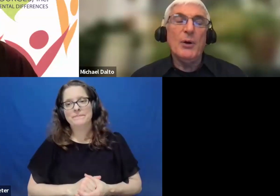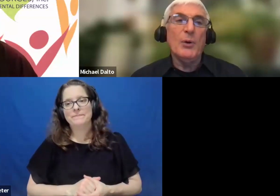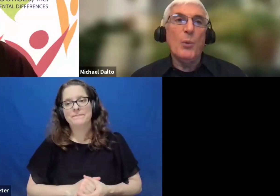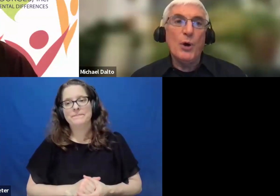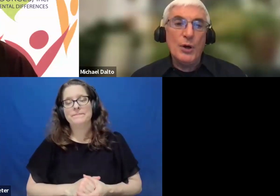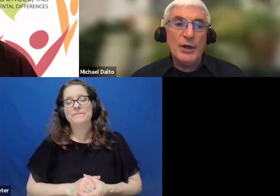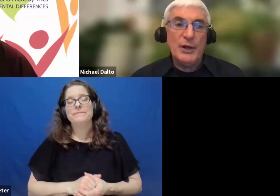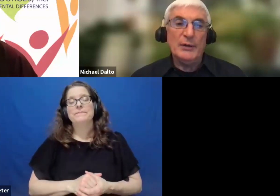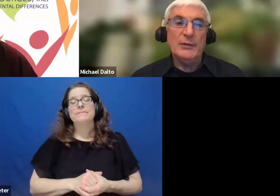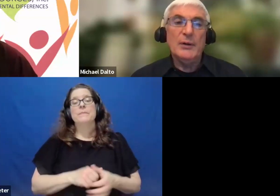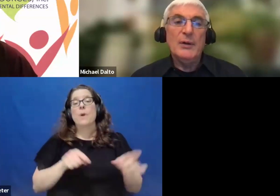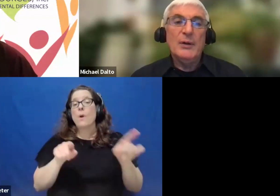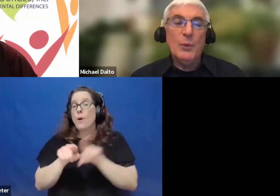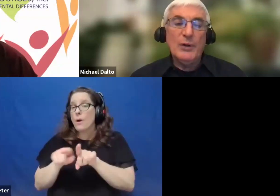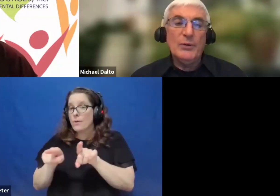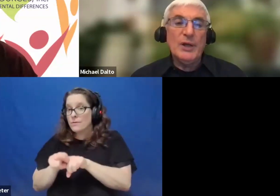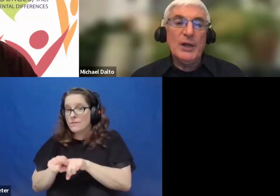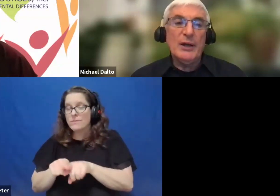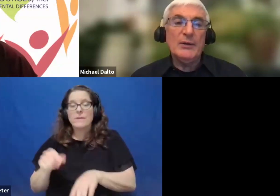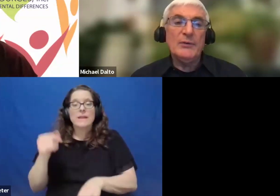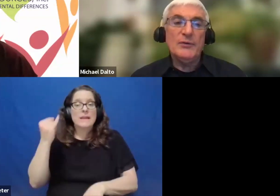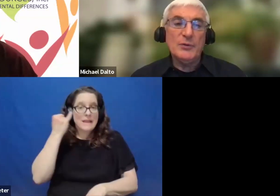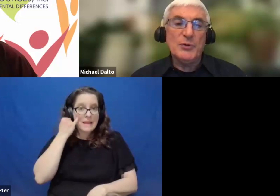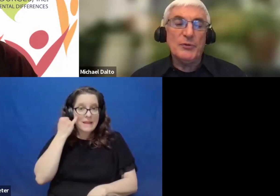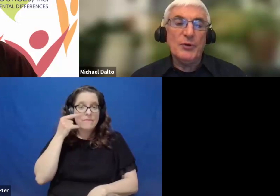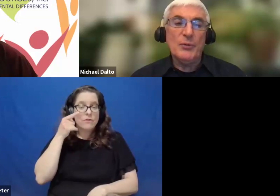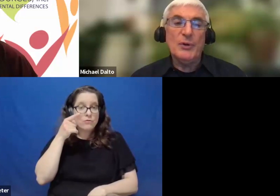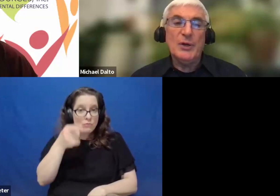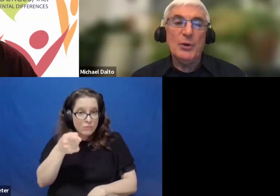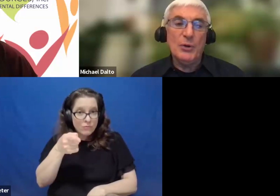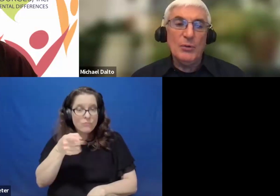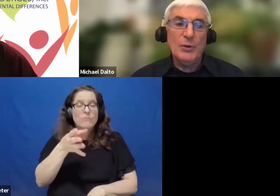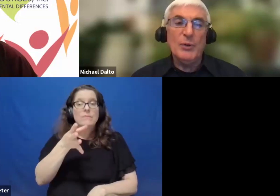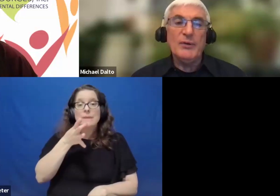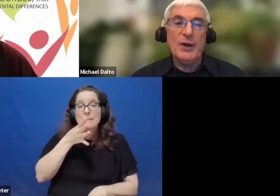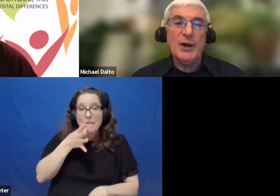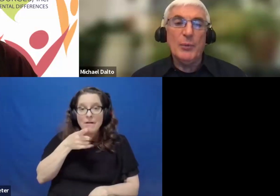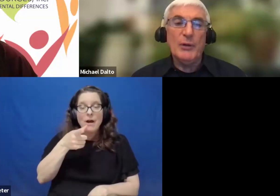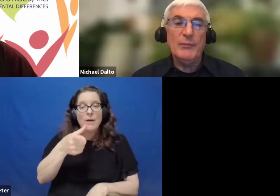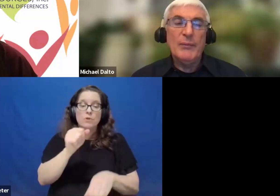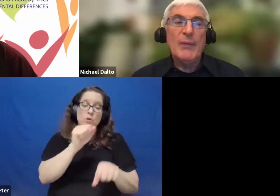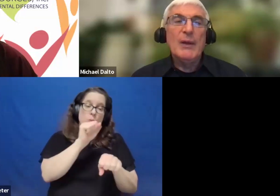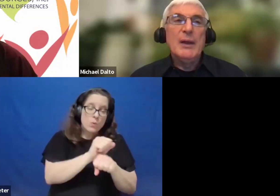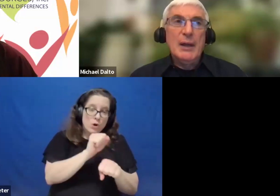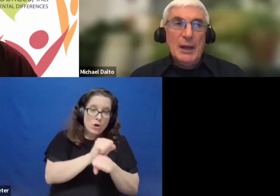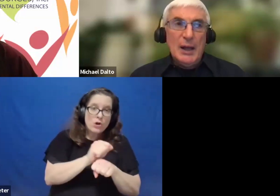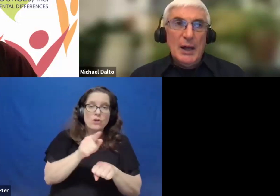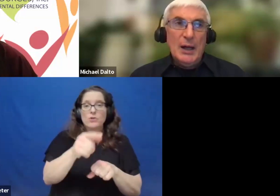parent, are working when you're getting Social Security early retirement,